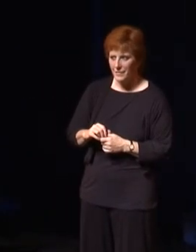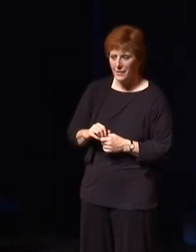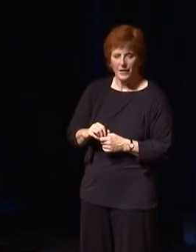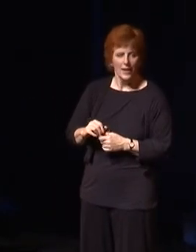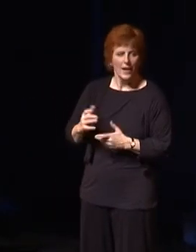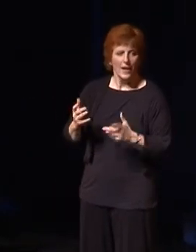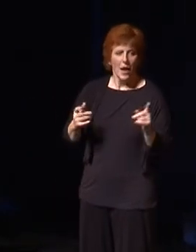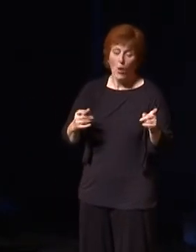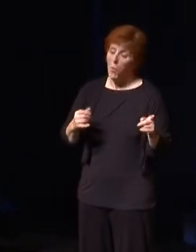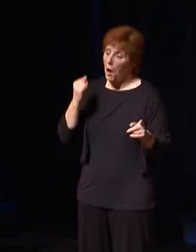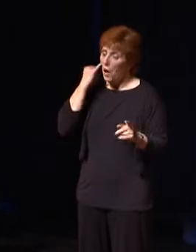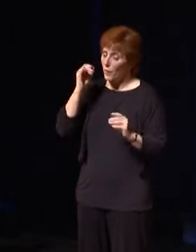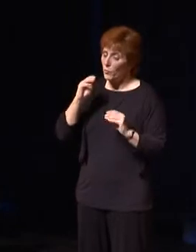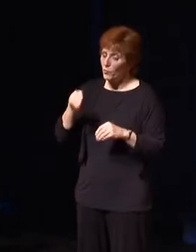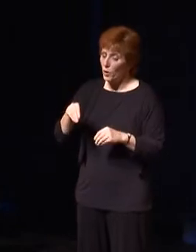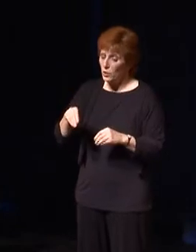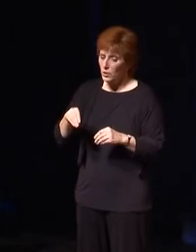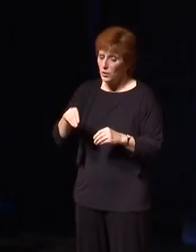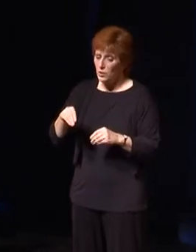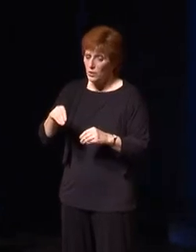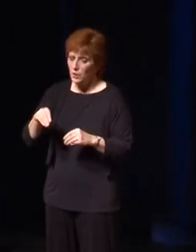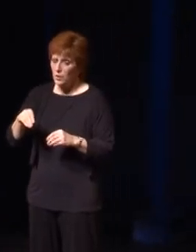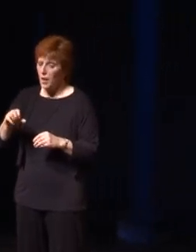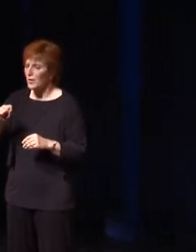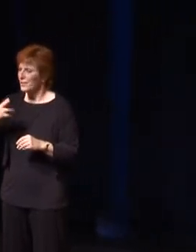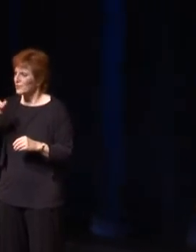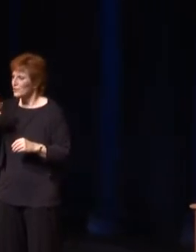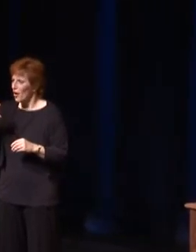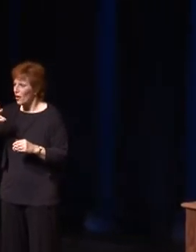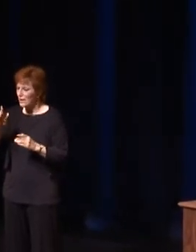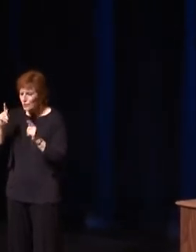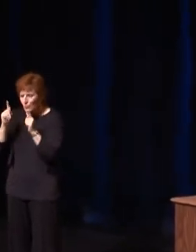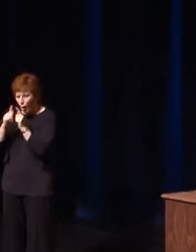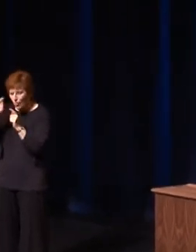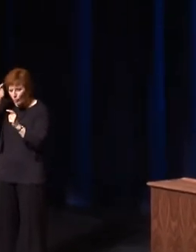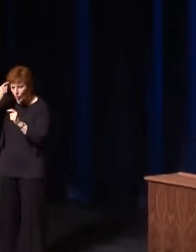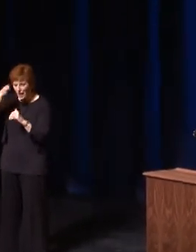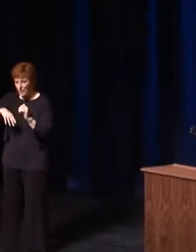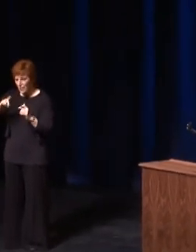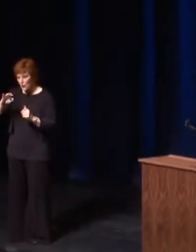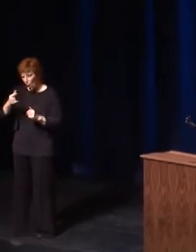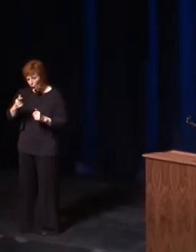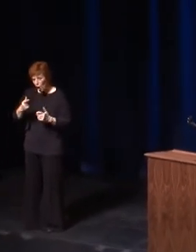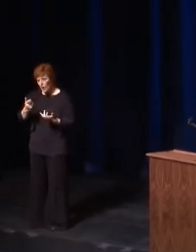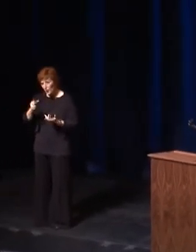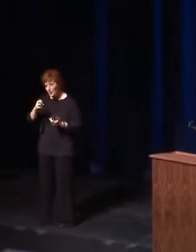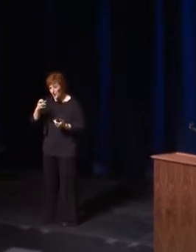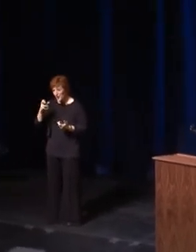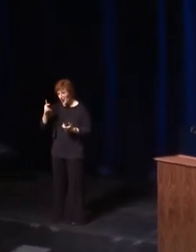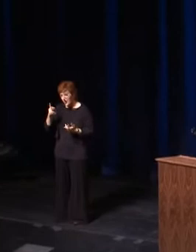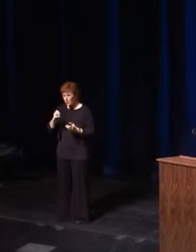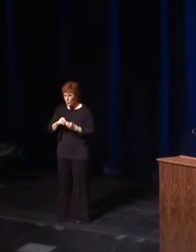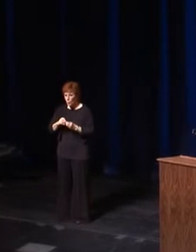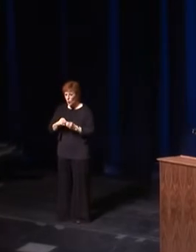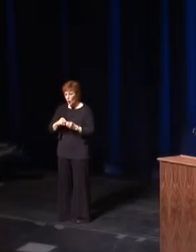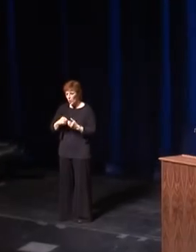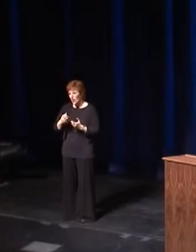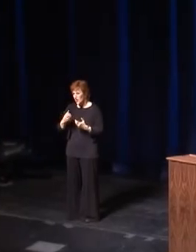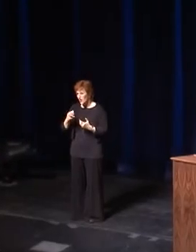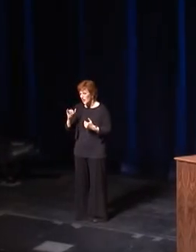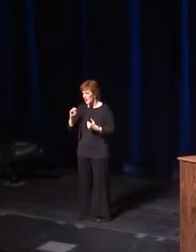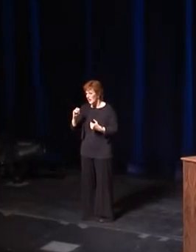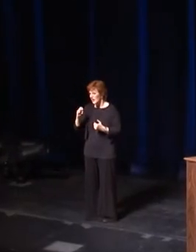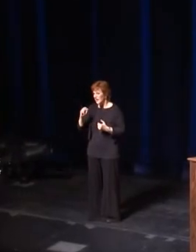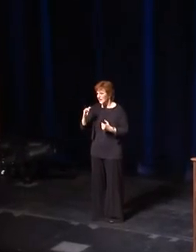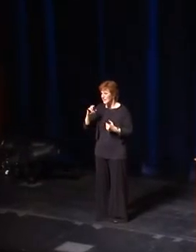Well, the thing is, if you go, you know, a shark has got a smaller brain than a dog does. So, shark is probably more driven by instinct or